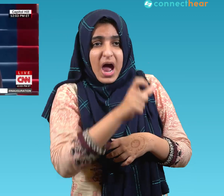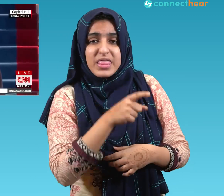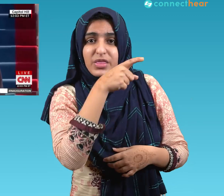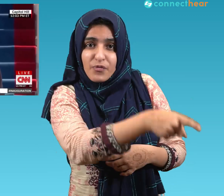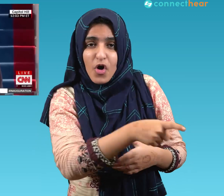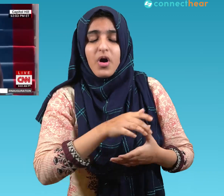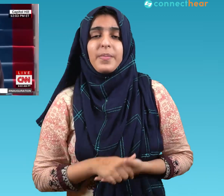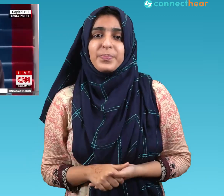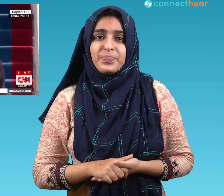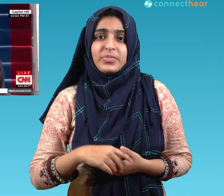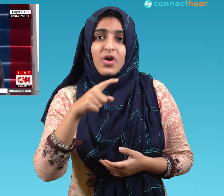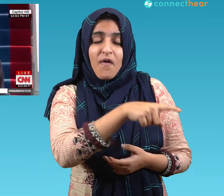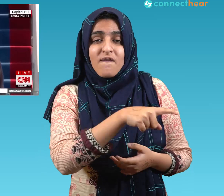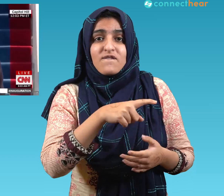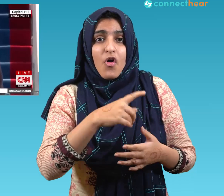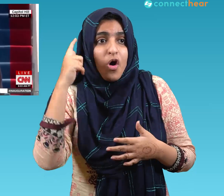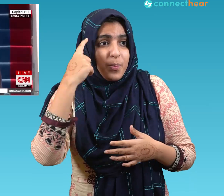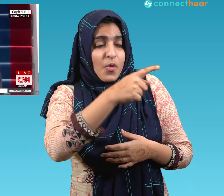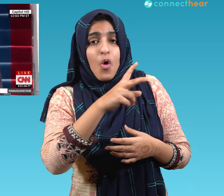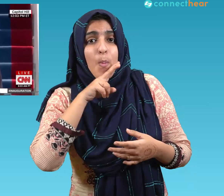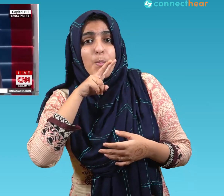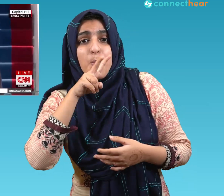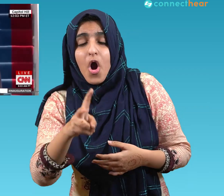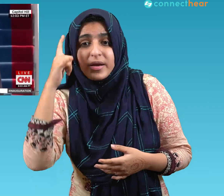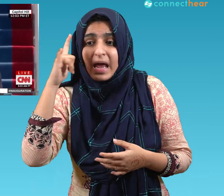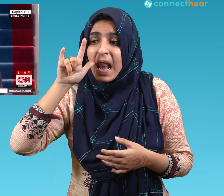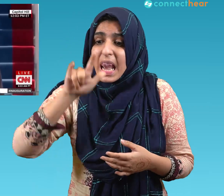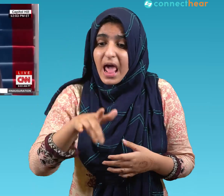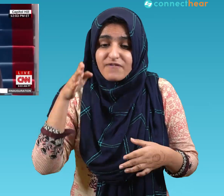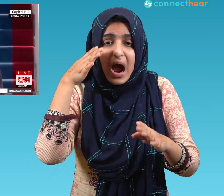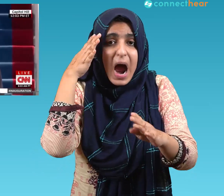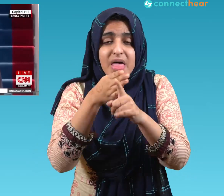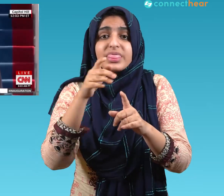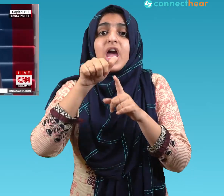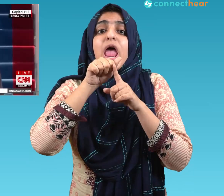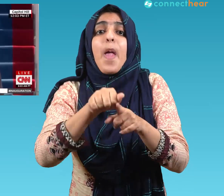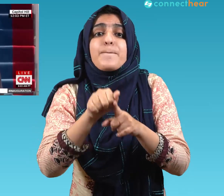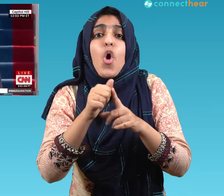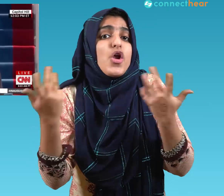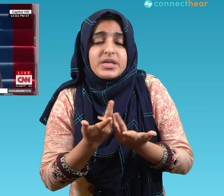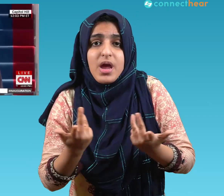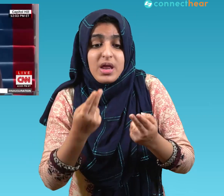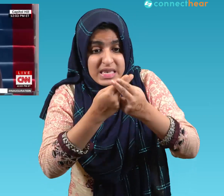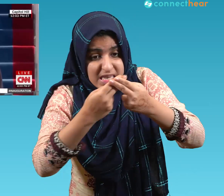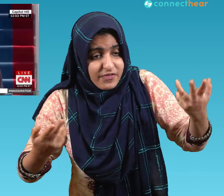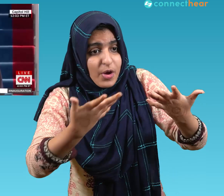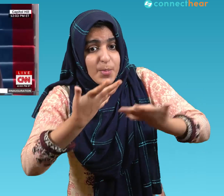multitude defined by the common objects of their love. Defined by the common objects of their